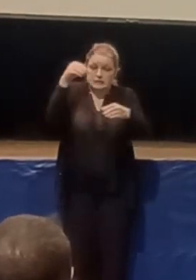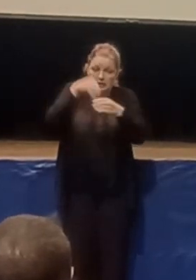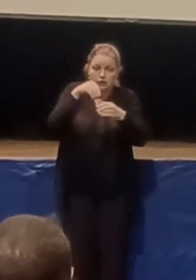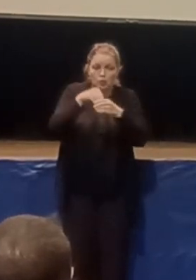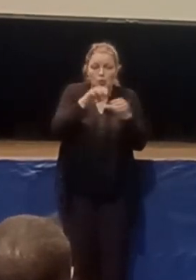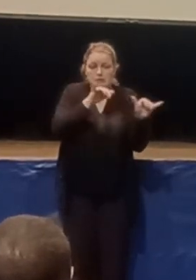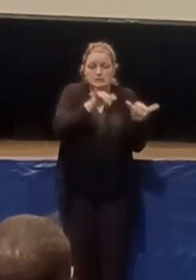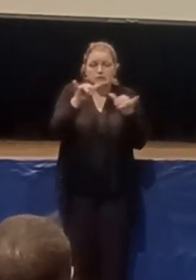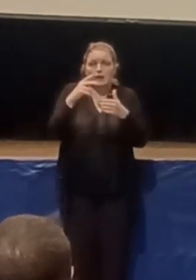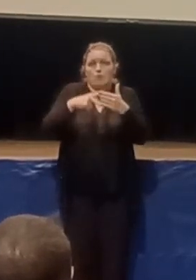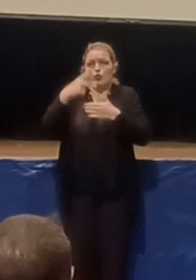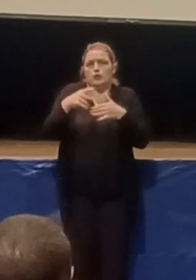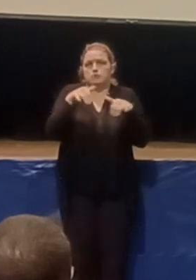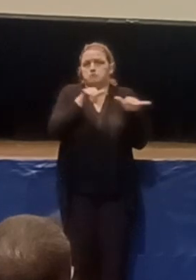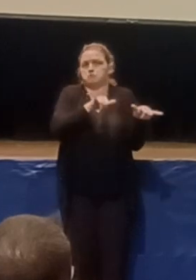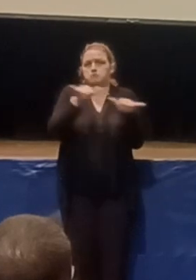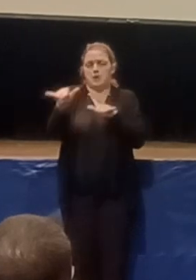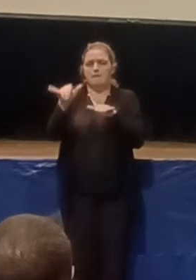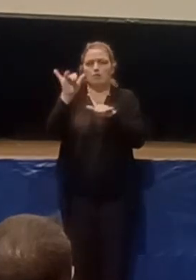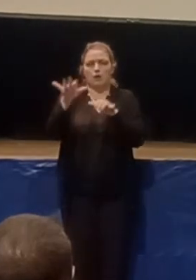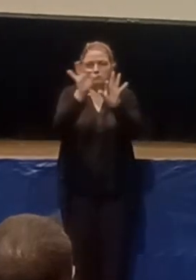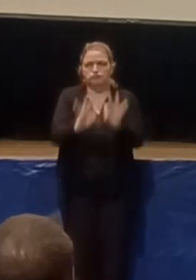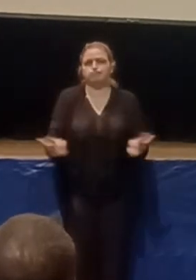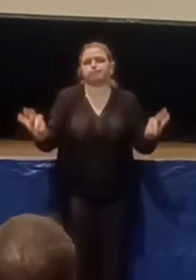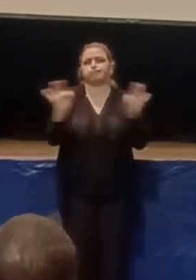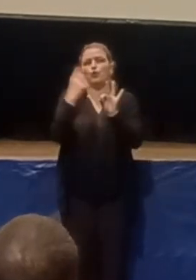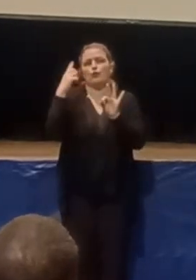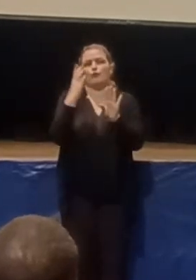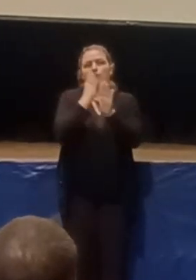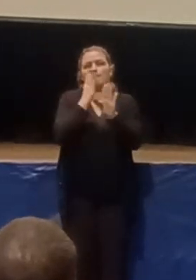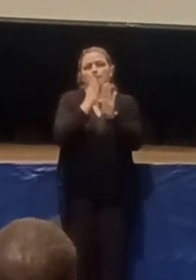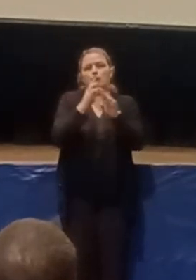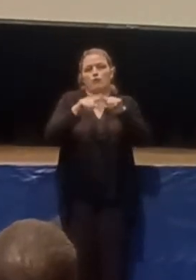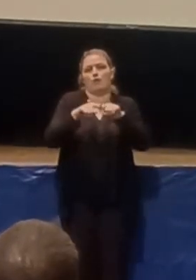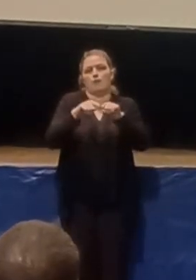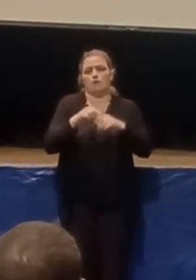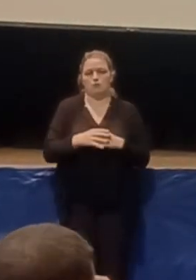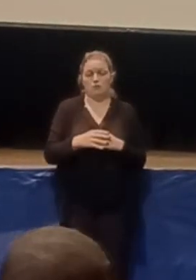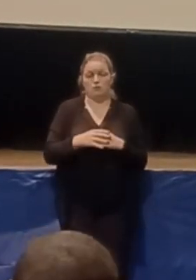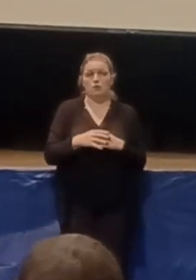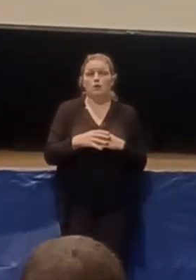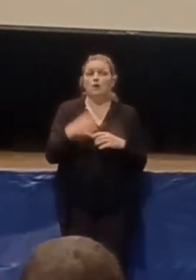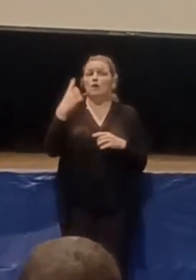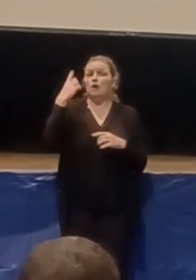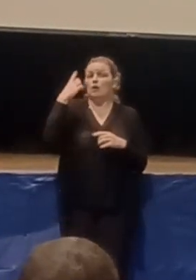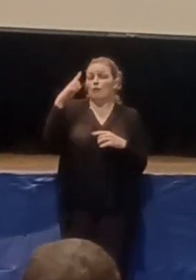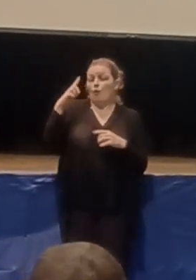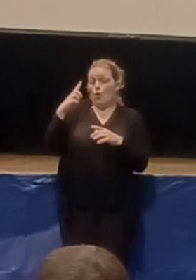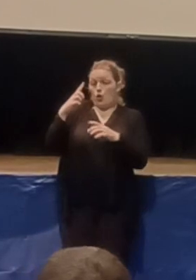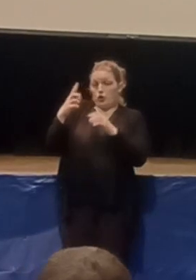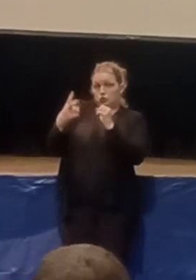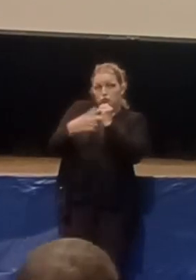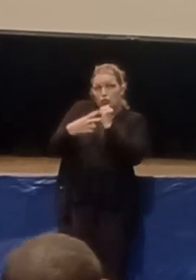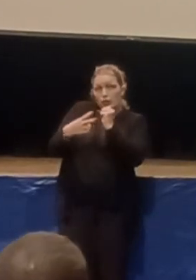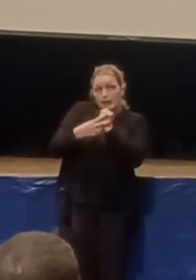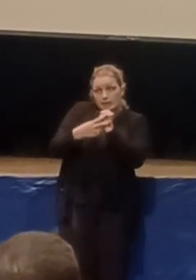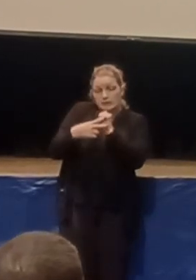and that is really, really critical to having bus reliability. In terms of the storage